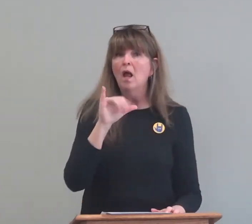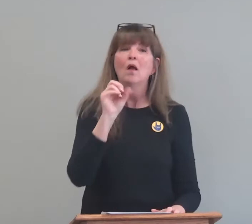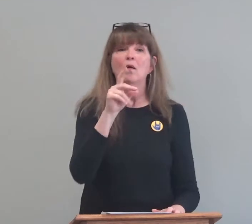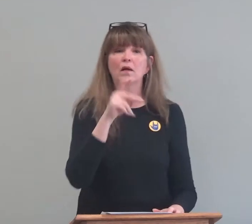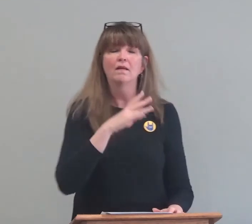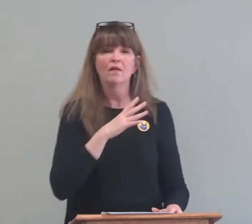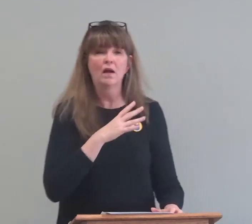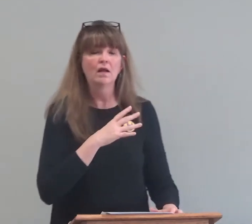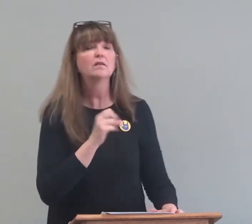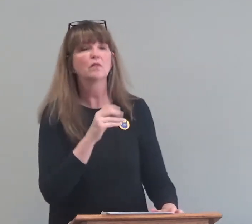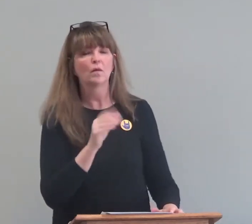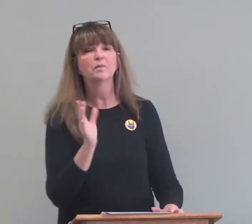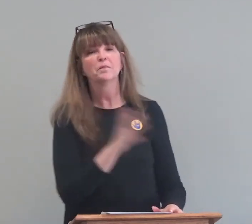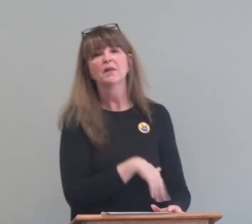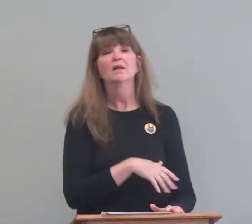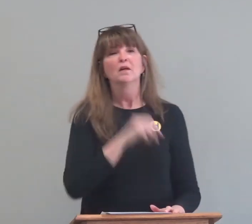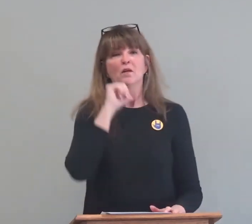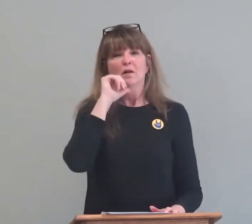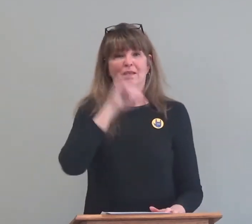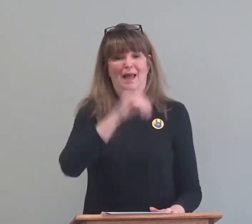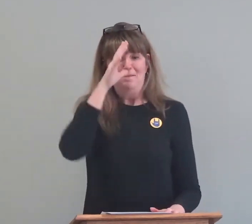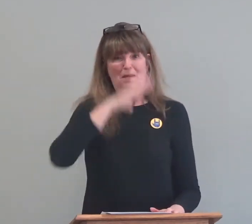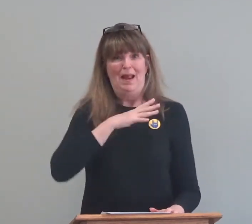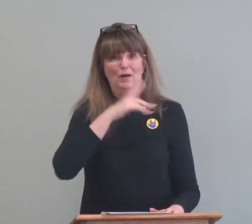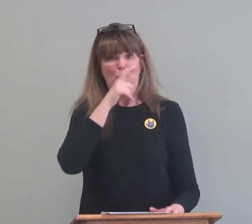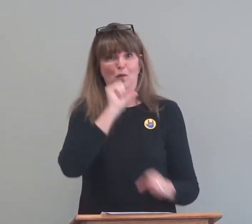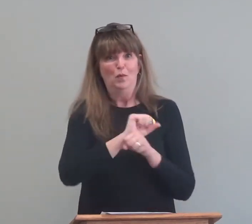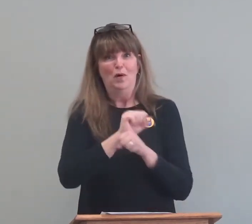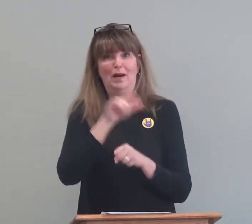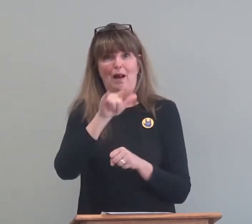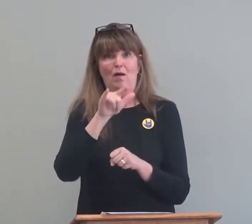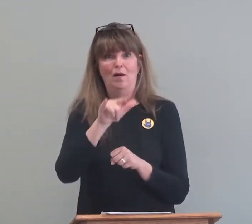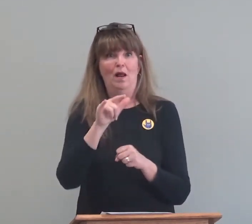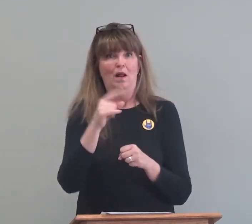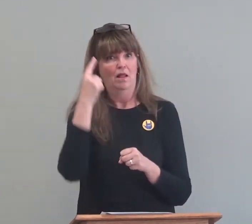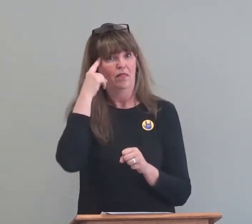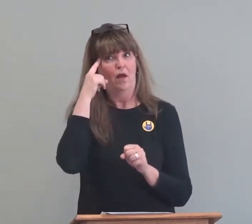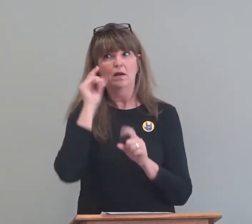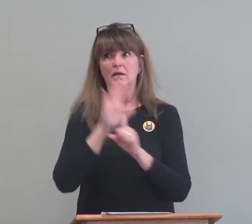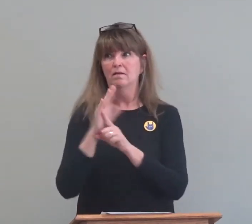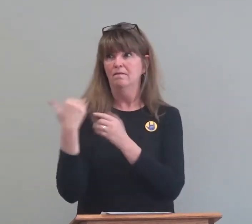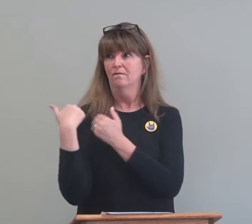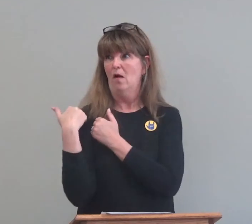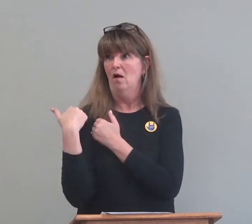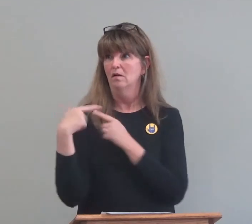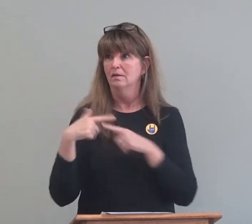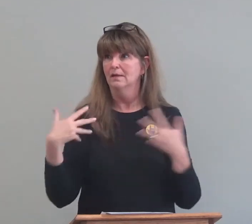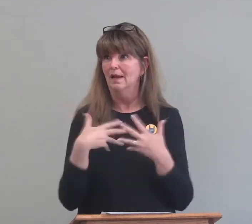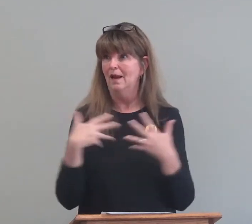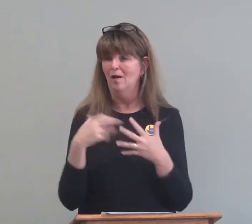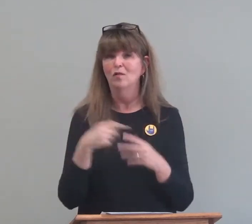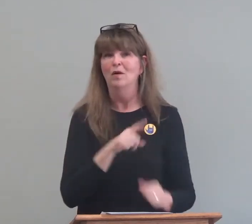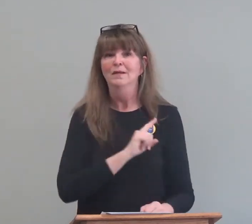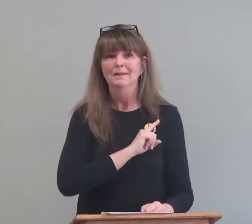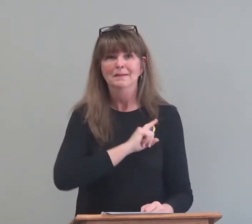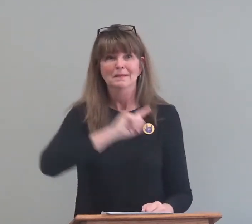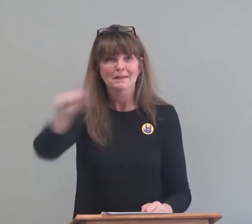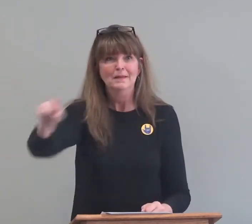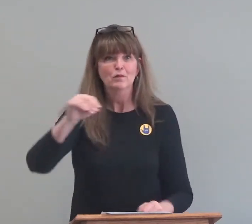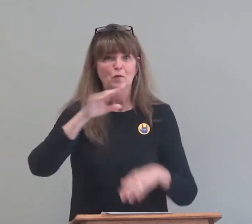tomorrow. And the guy said, okay, well, that's fine. So the attendant thought it was his fault that the dog